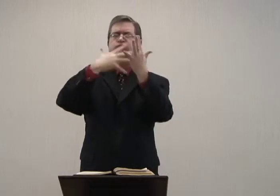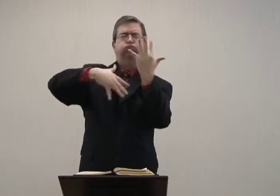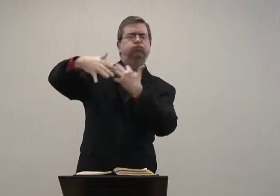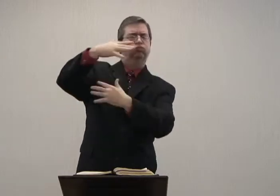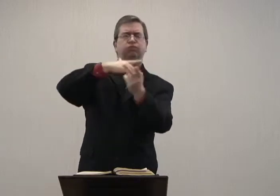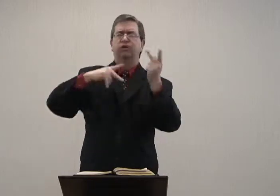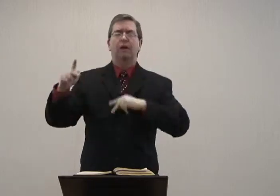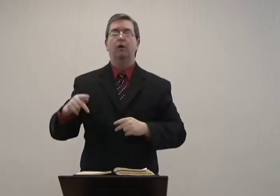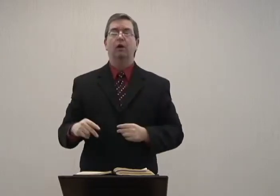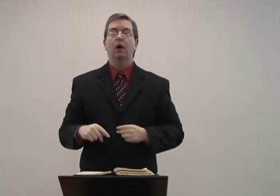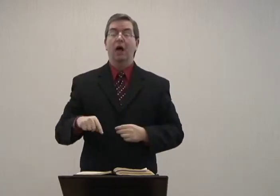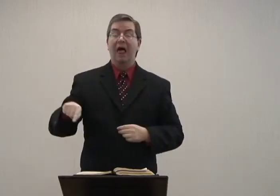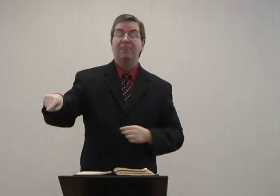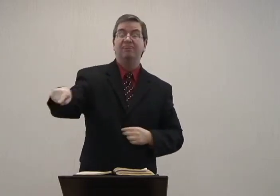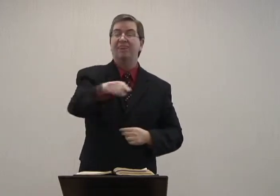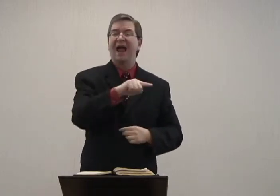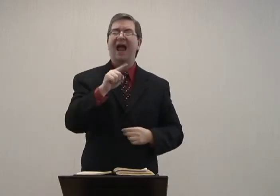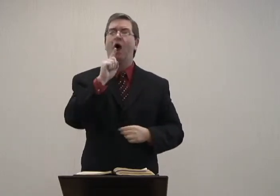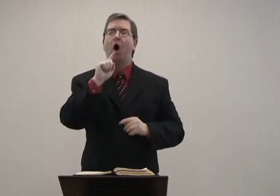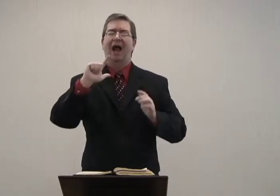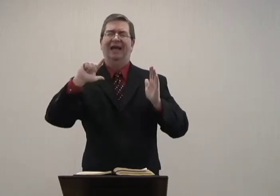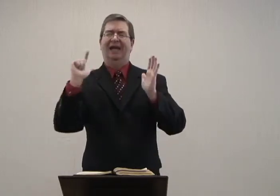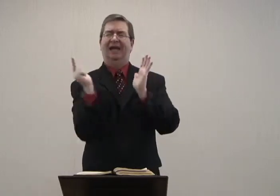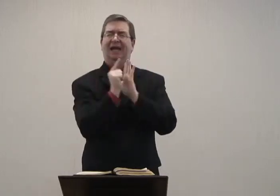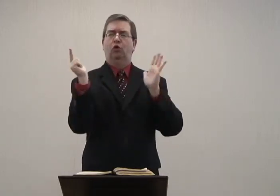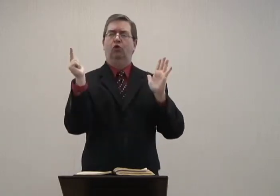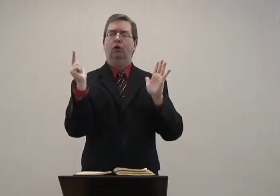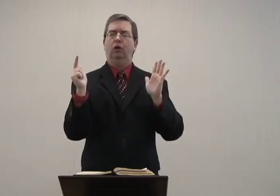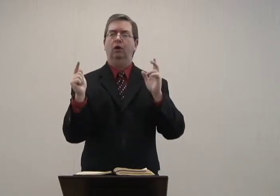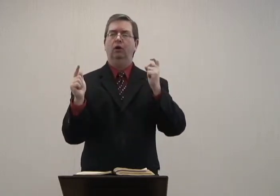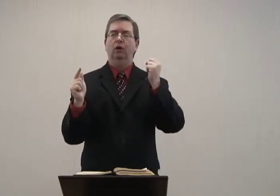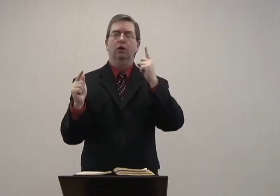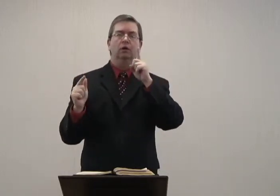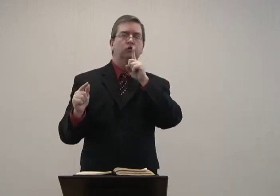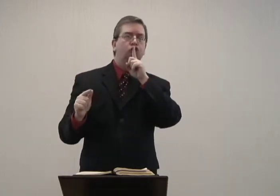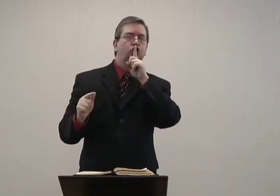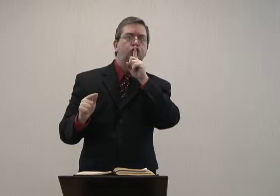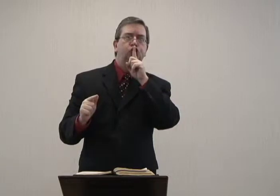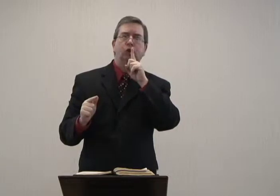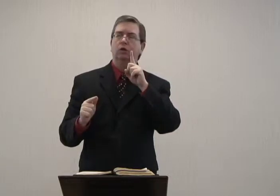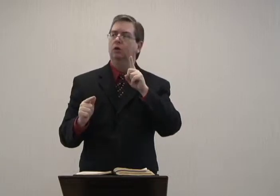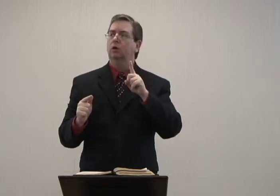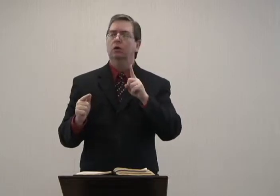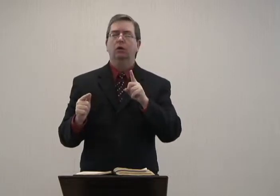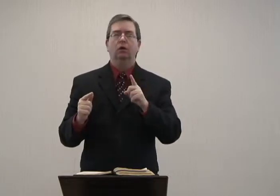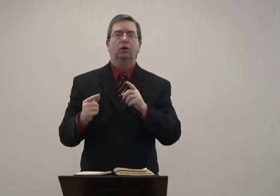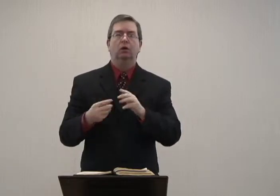The temple inside the people, they were doing illegal stuff.